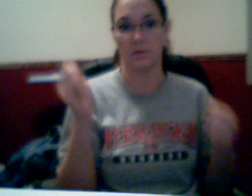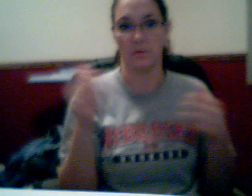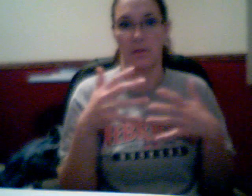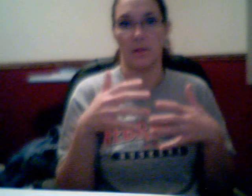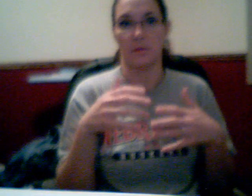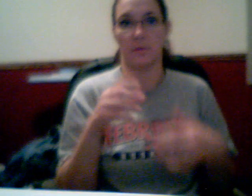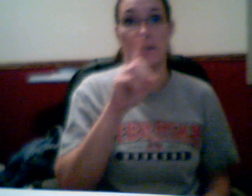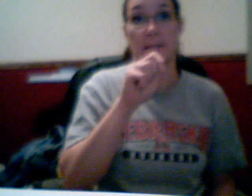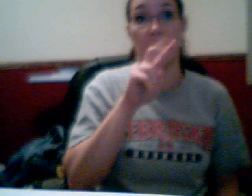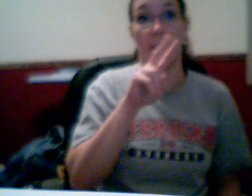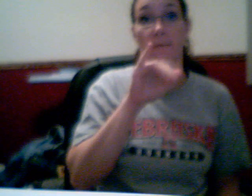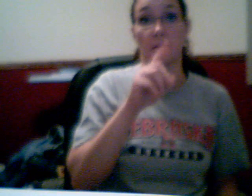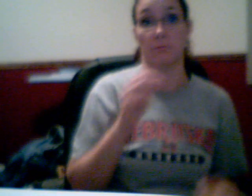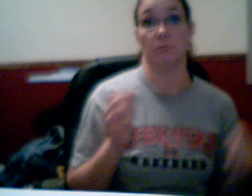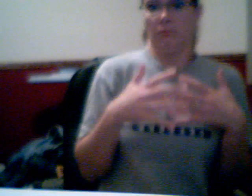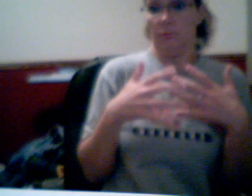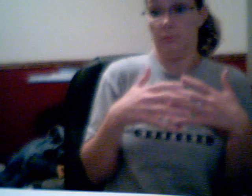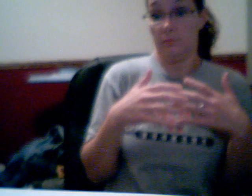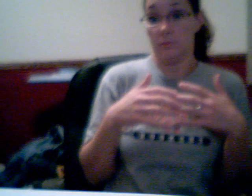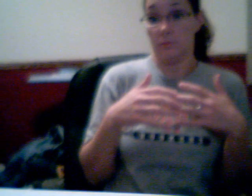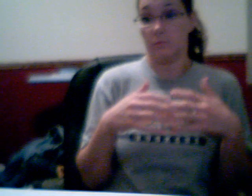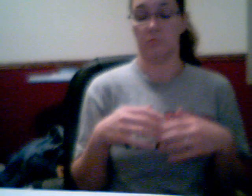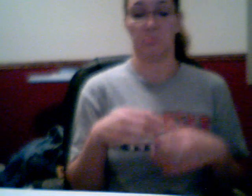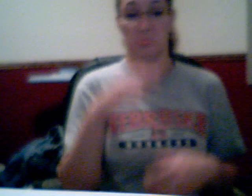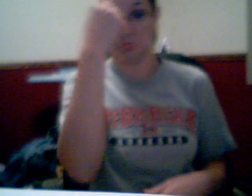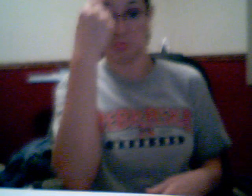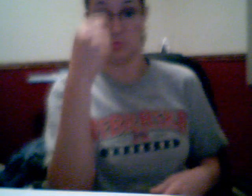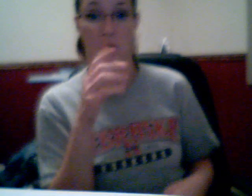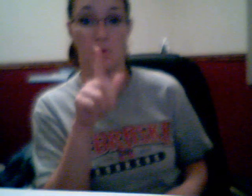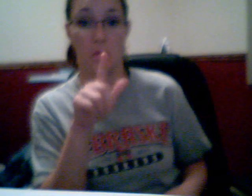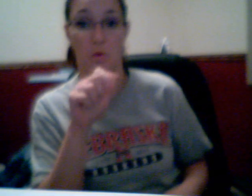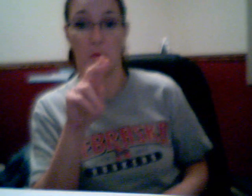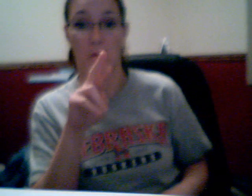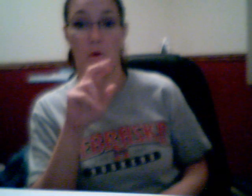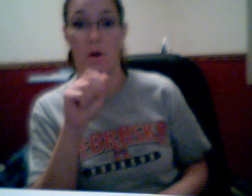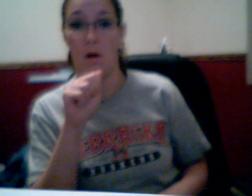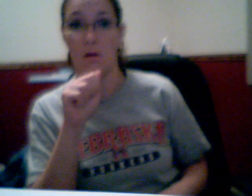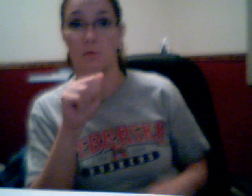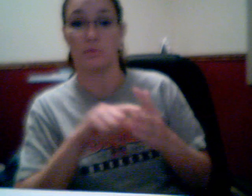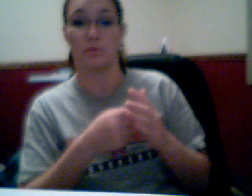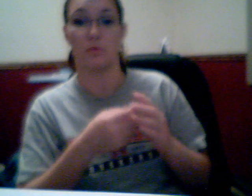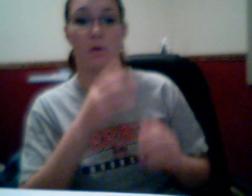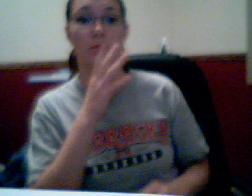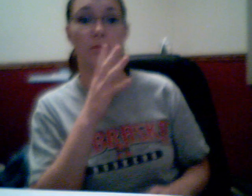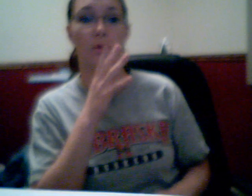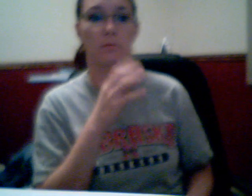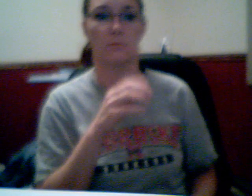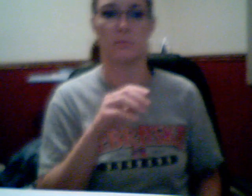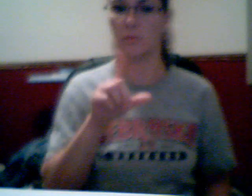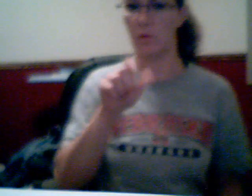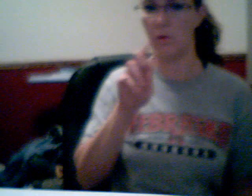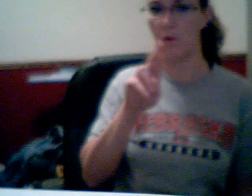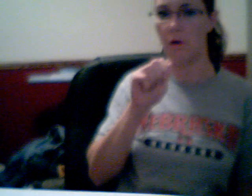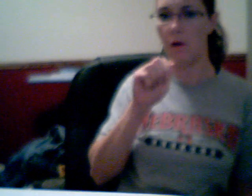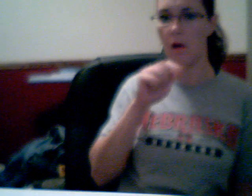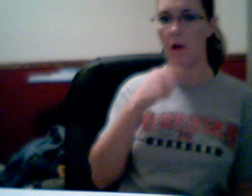spoke almost under his nose. "Whoa," Pa said, startled. "Laura, I thought you'd gone. Why are you hiding in the